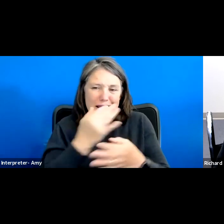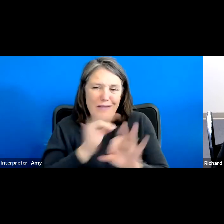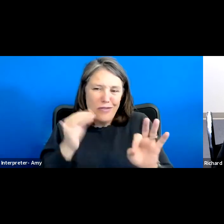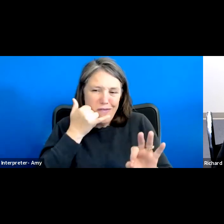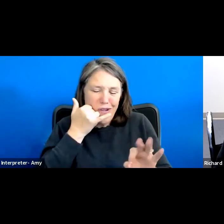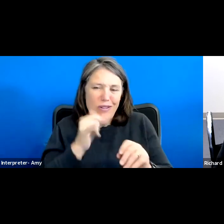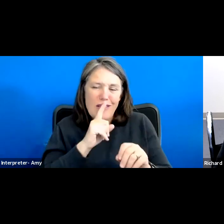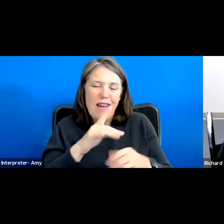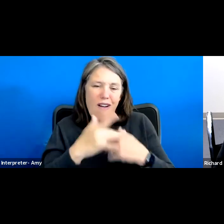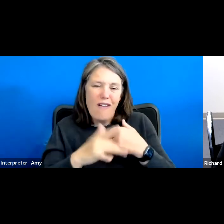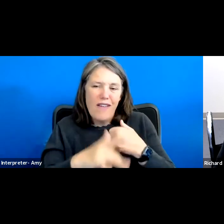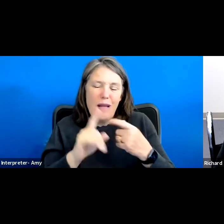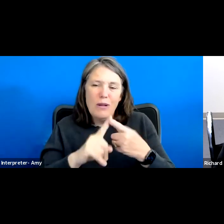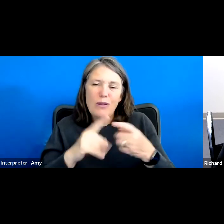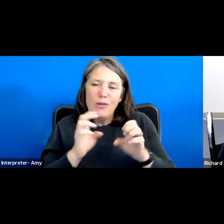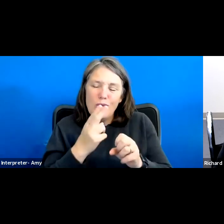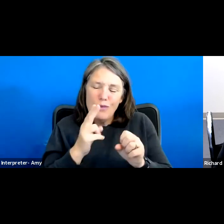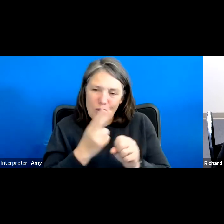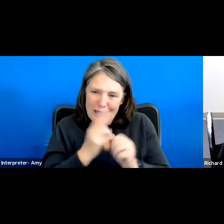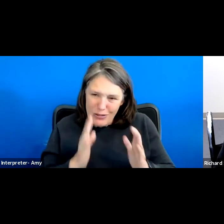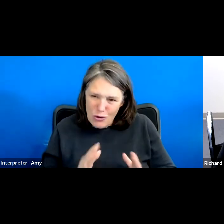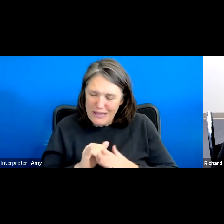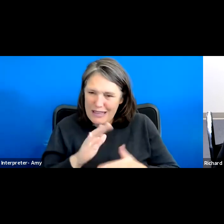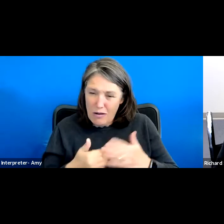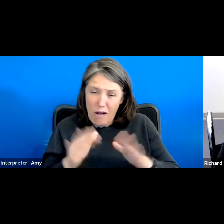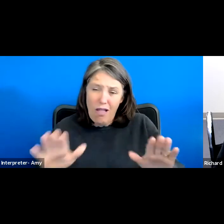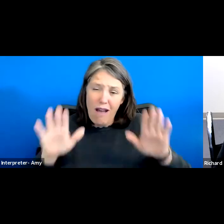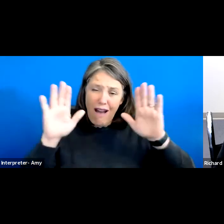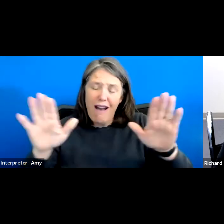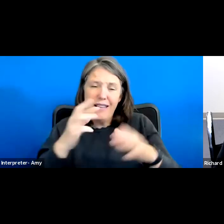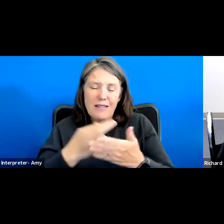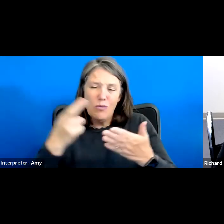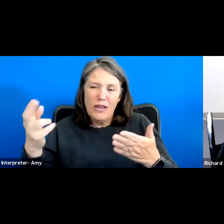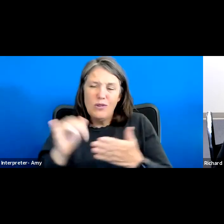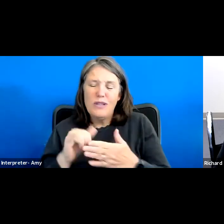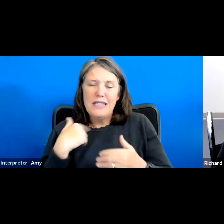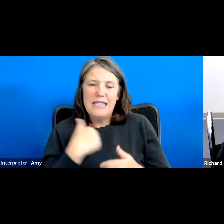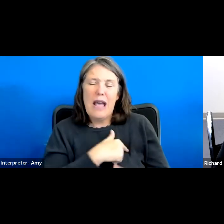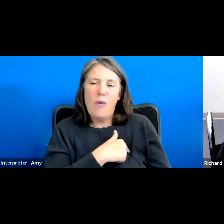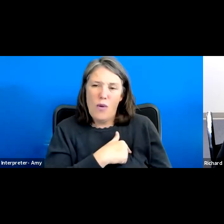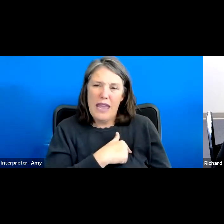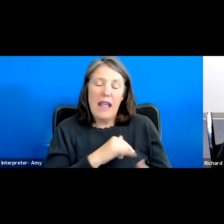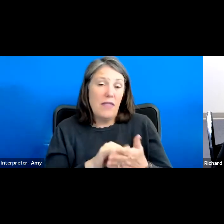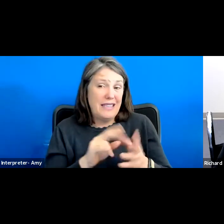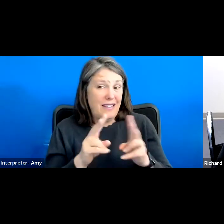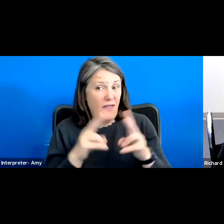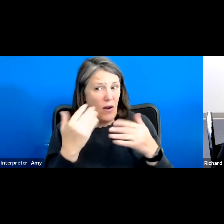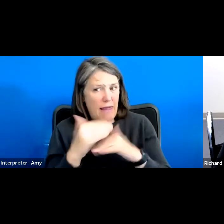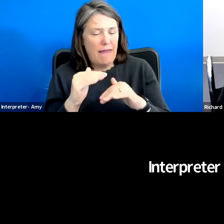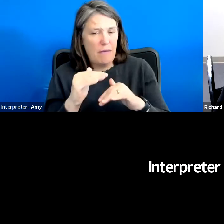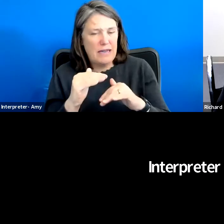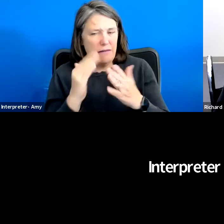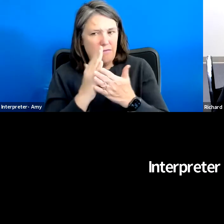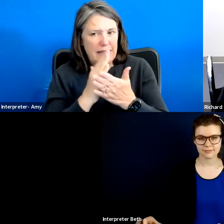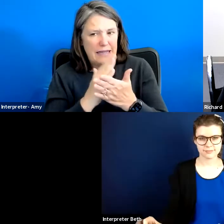are available to consumers. These are all awesome resources that and this is a very limited list